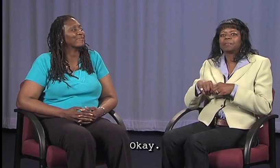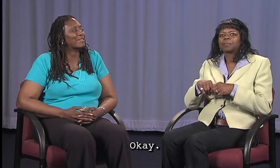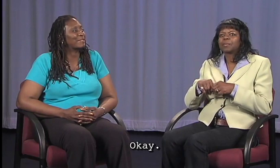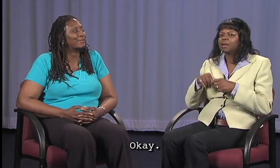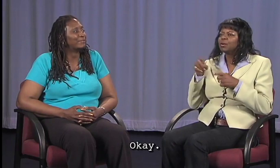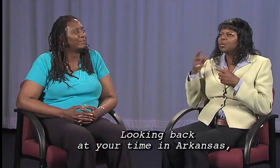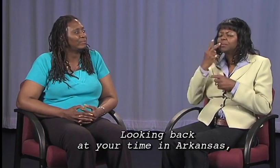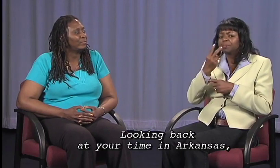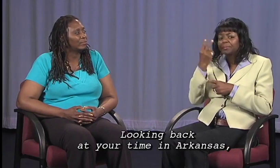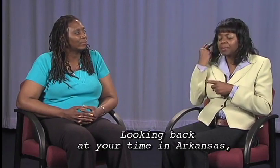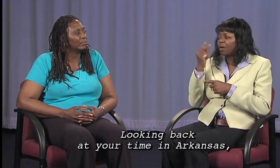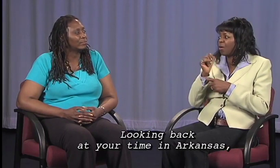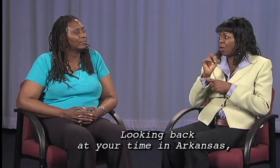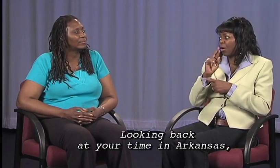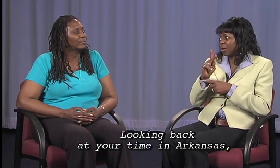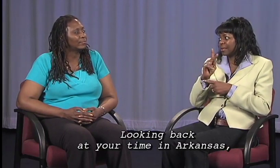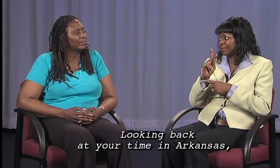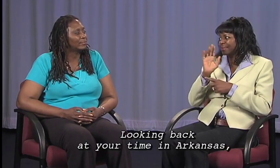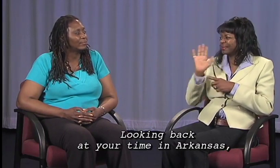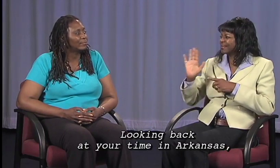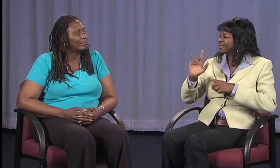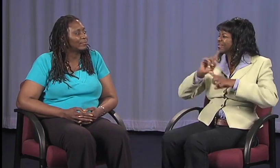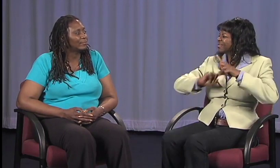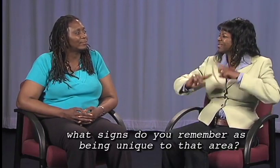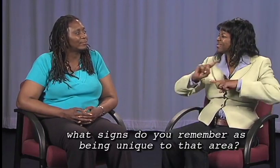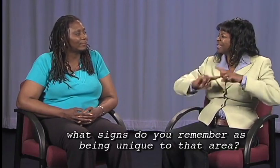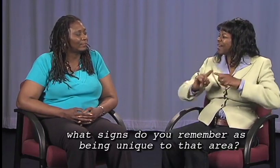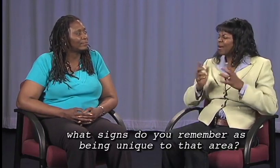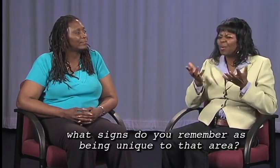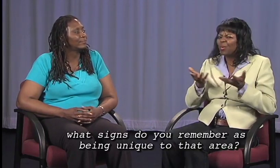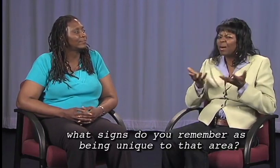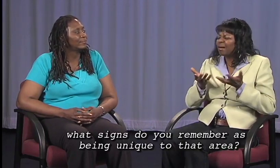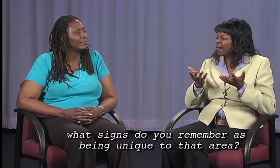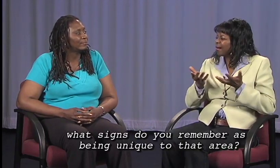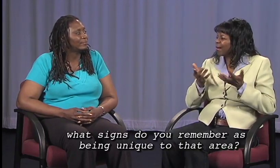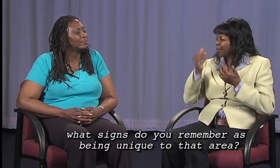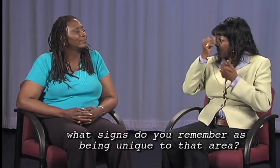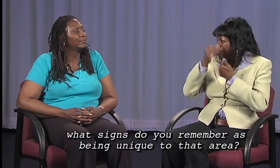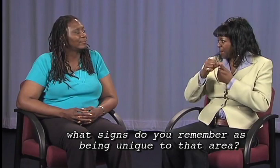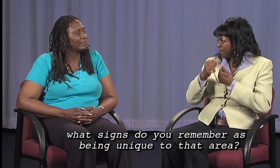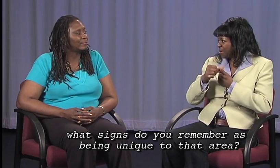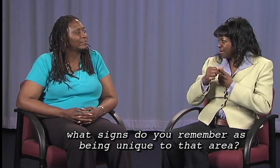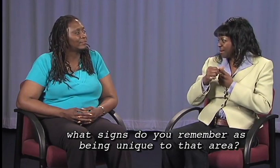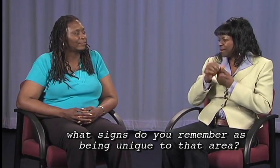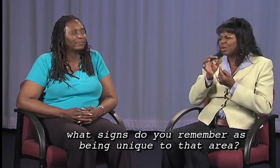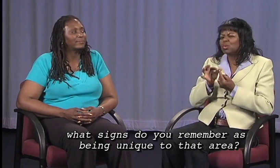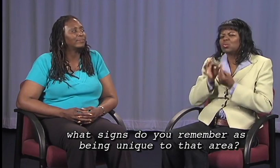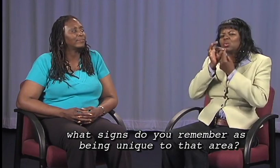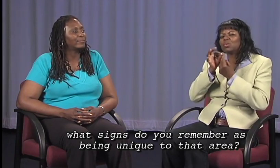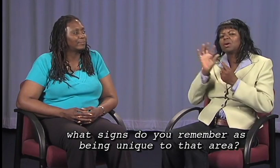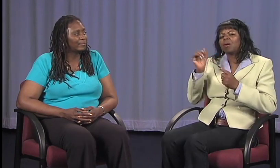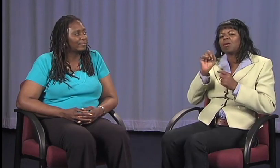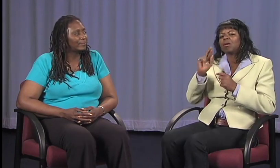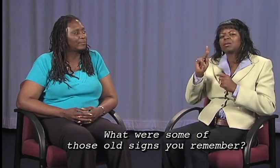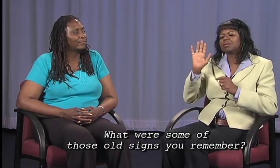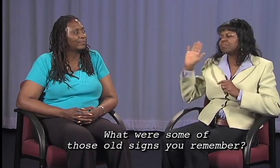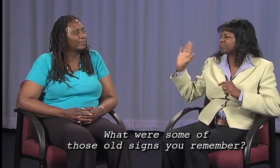Okay. Looking back at your time in Arkansas, what signs do you remember as being unique to that area? What were some of those